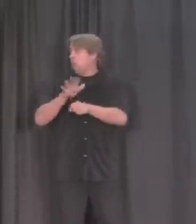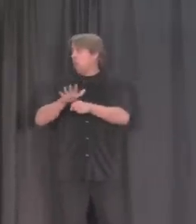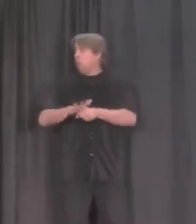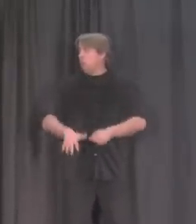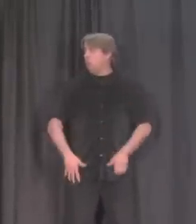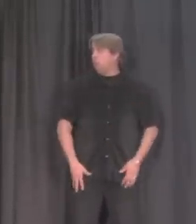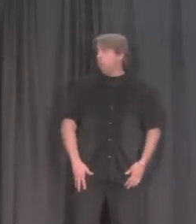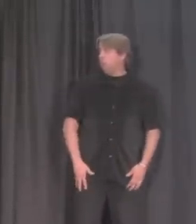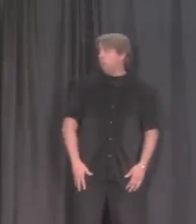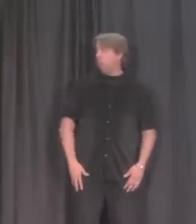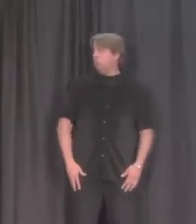enough.